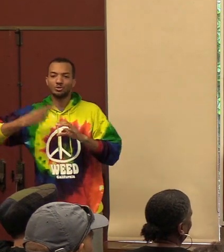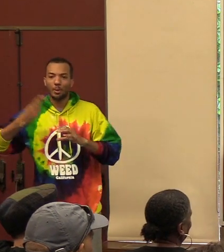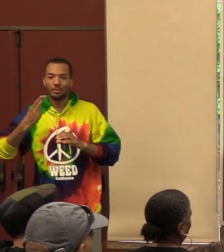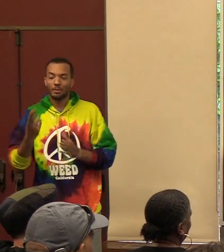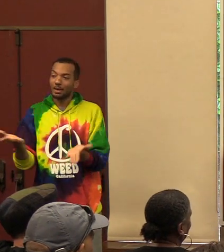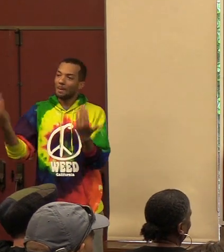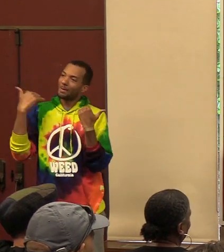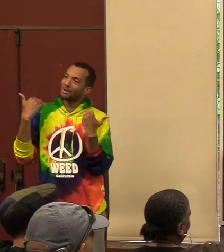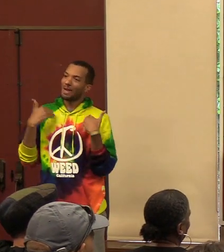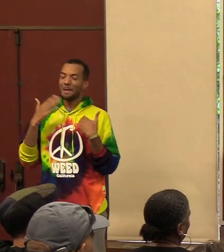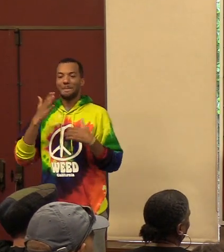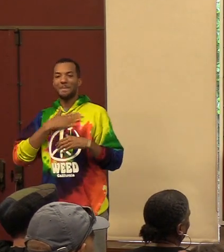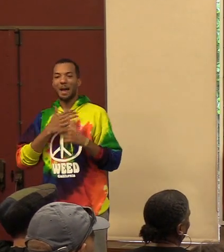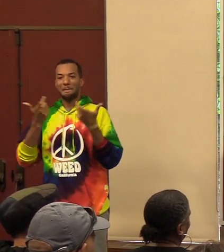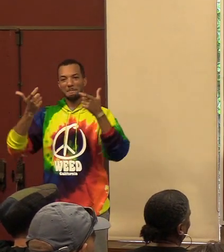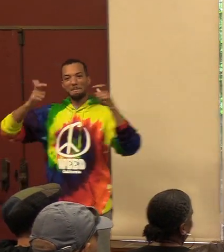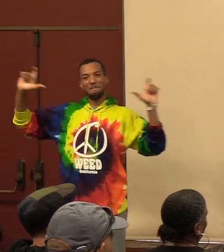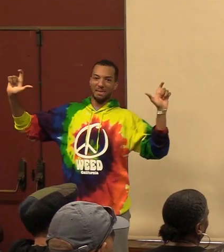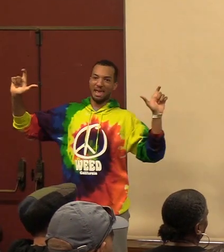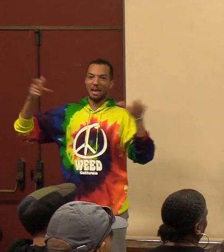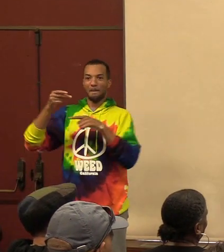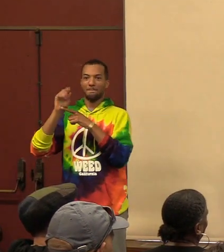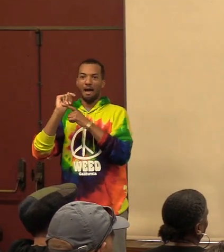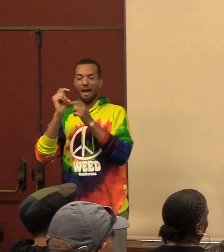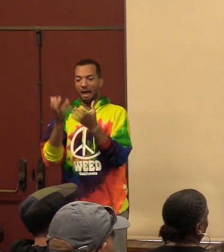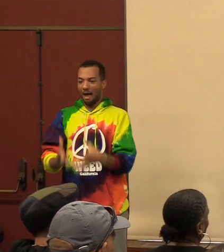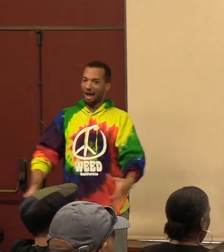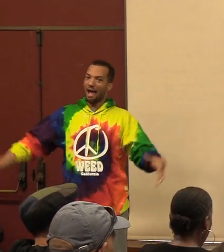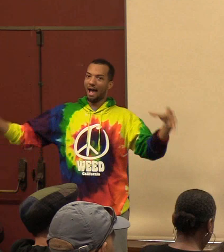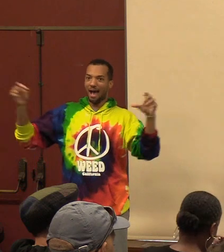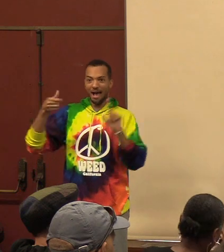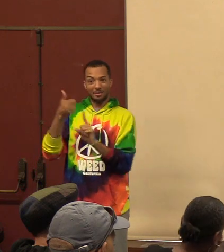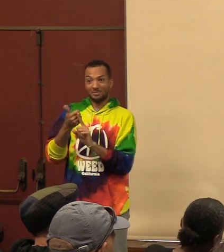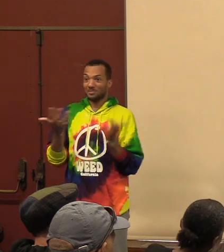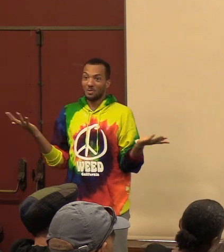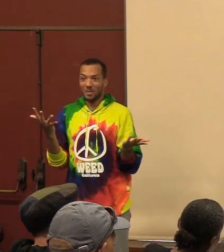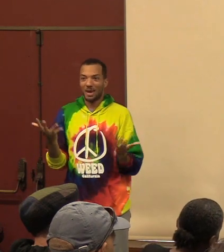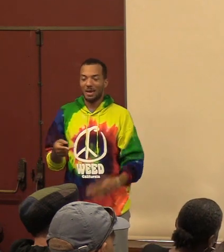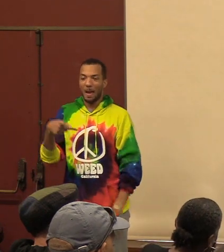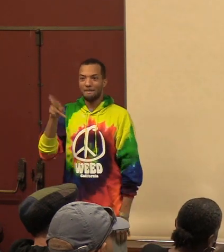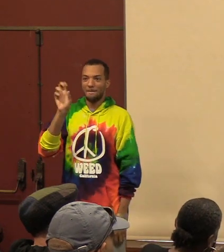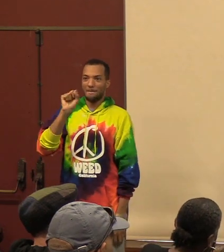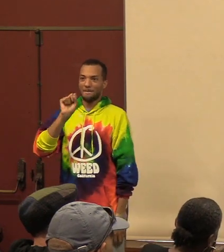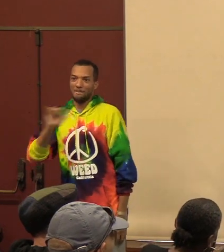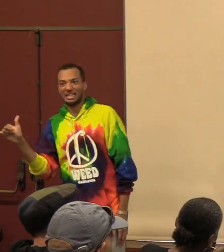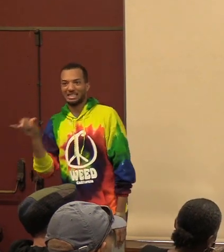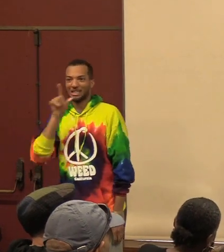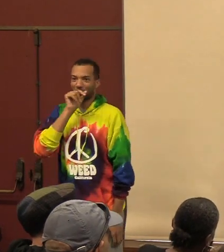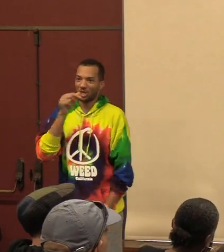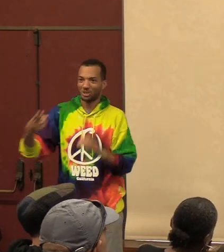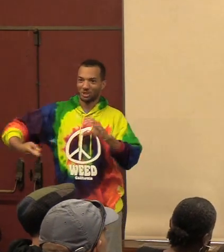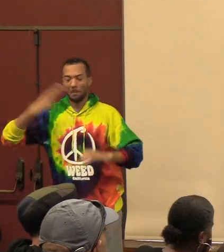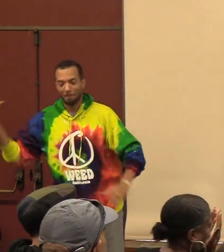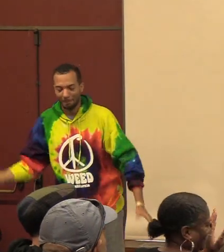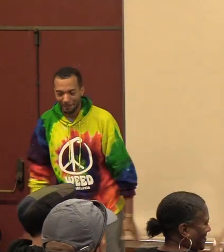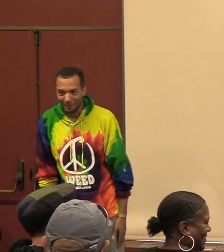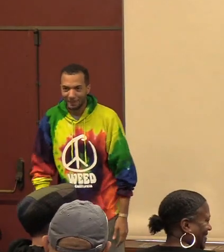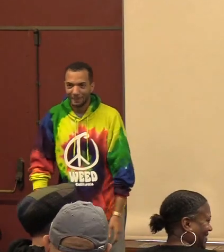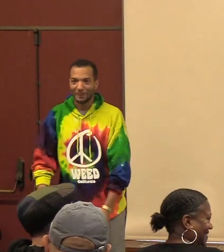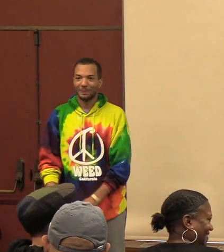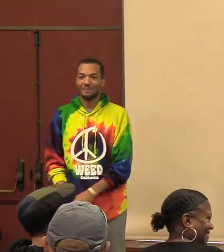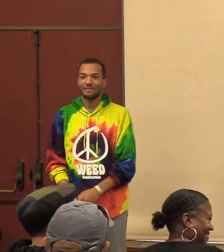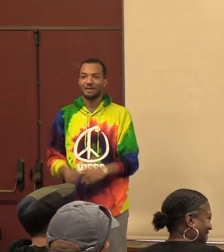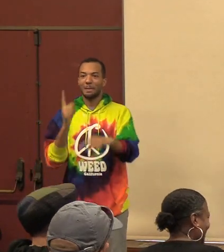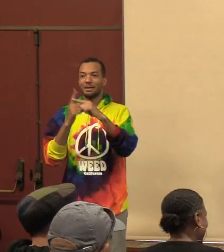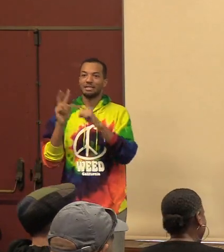on over. I just made a big old giant pot of pussy chicken soup. And I